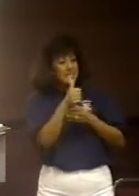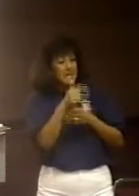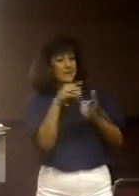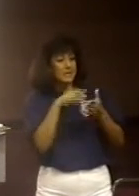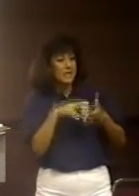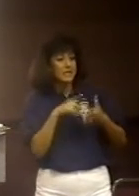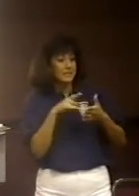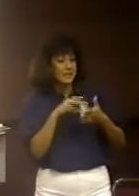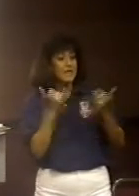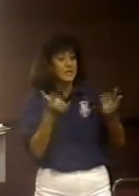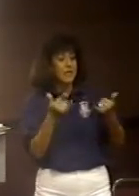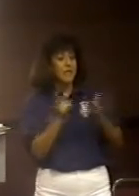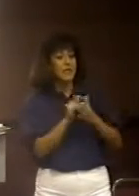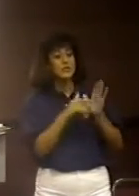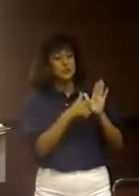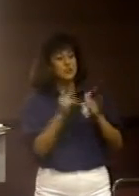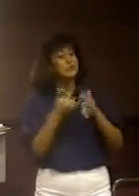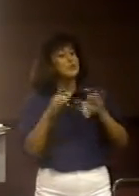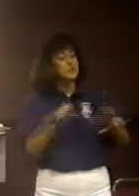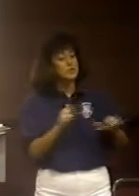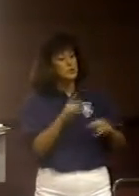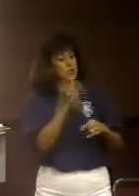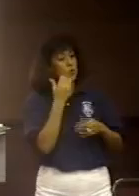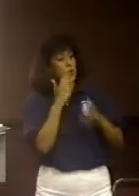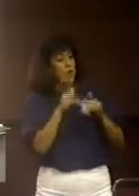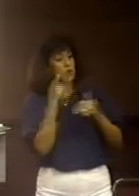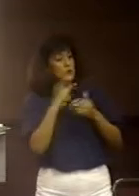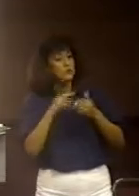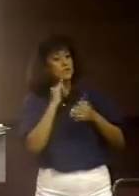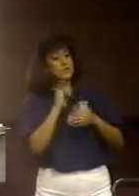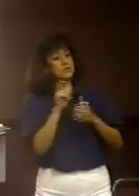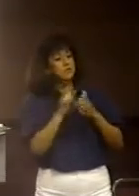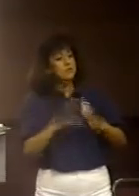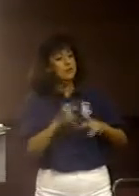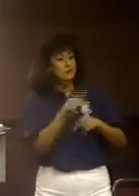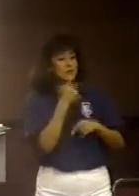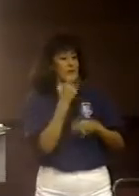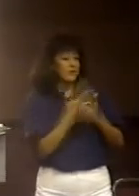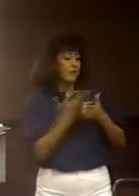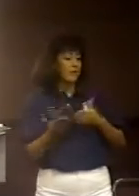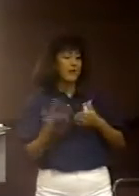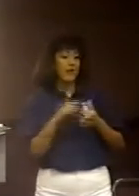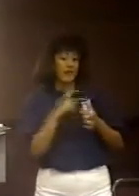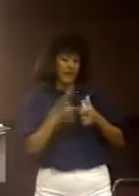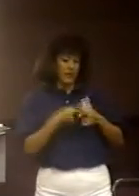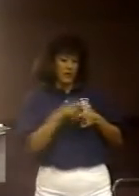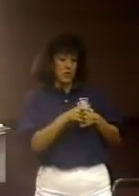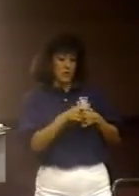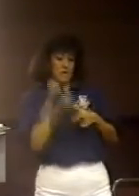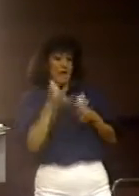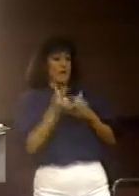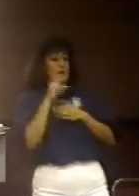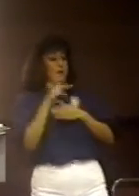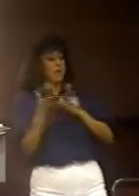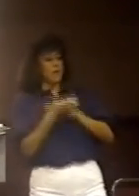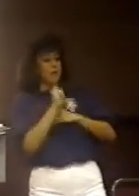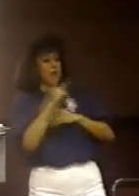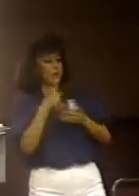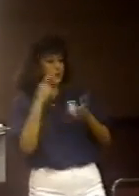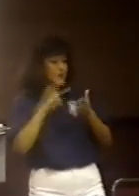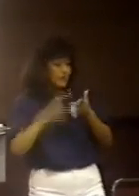show that it does. And notice, you know how research is written? You say something, and then you back it up by all the